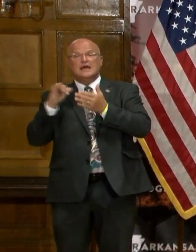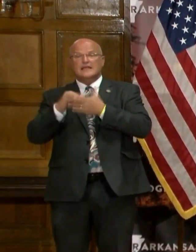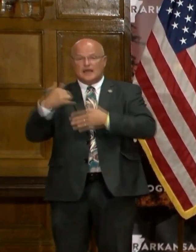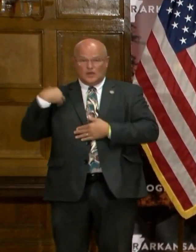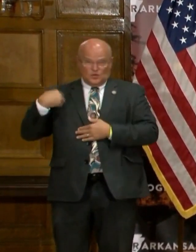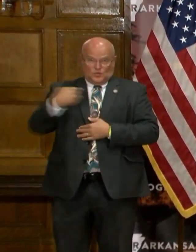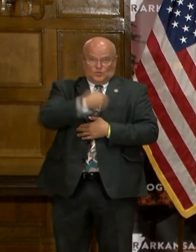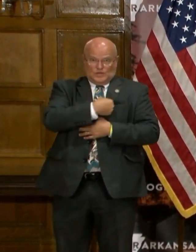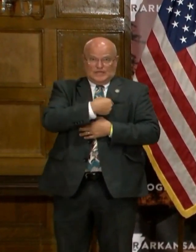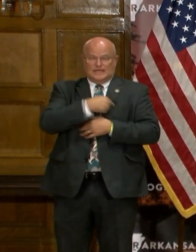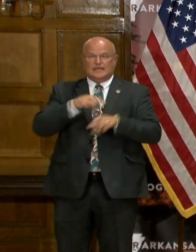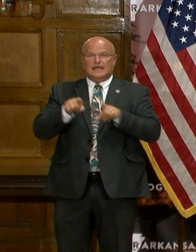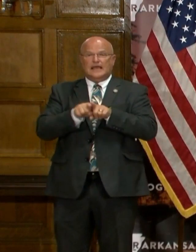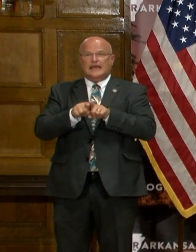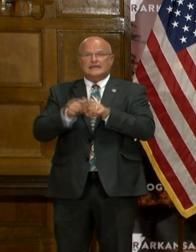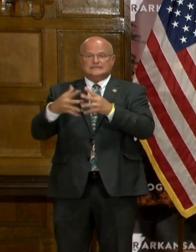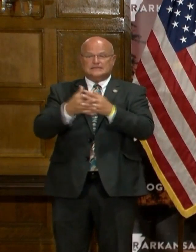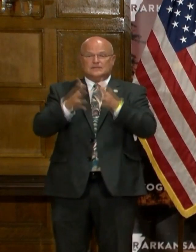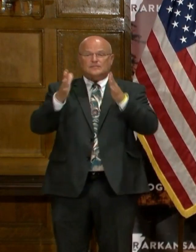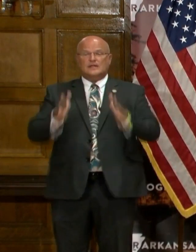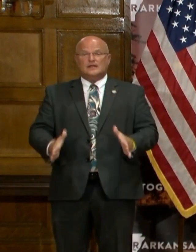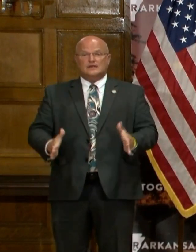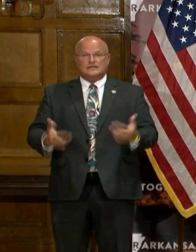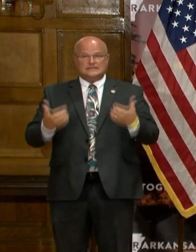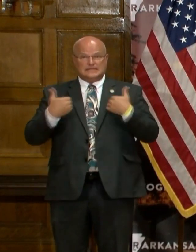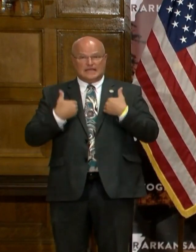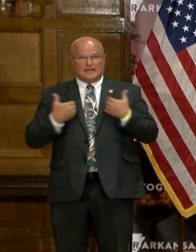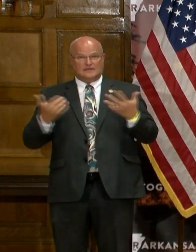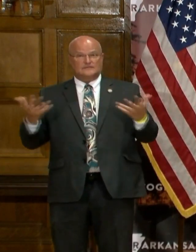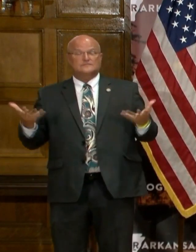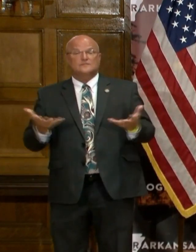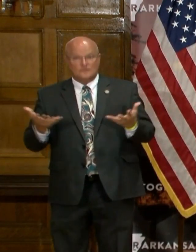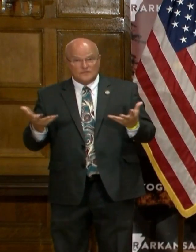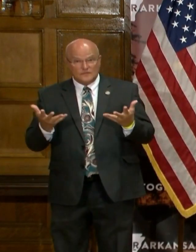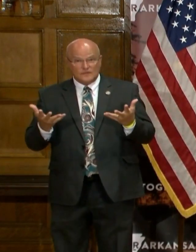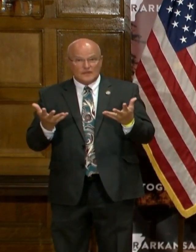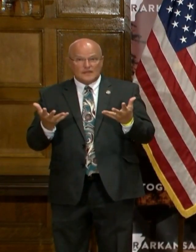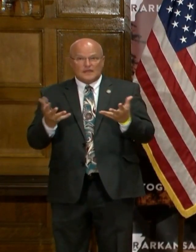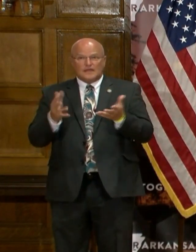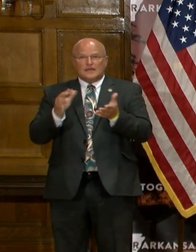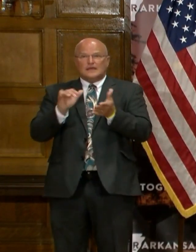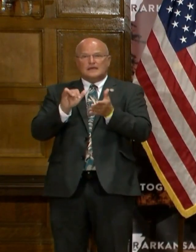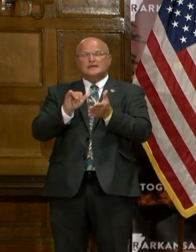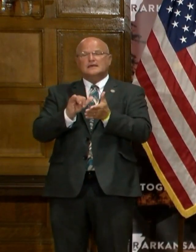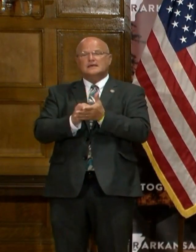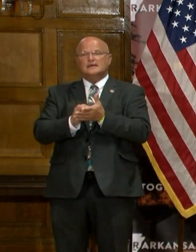as citizens have, and that is that